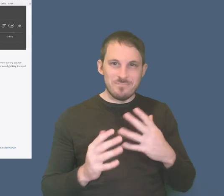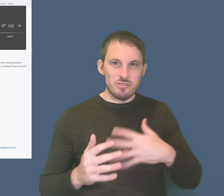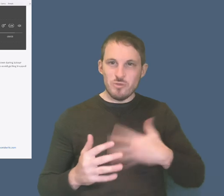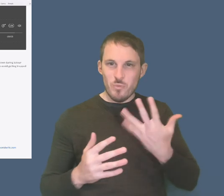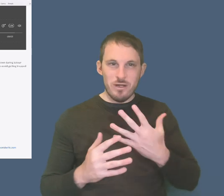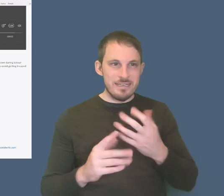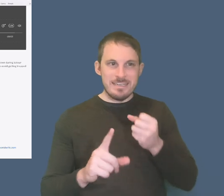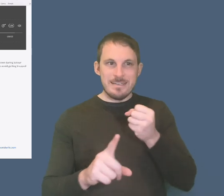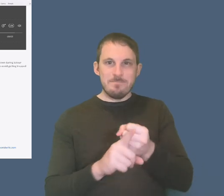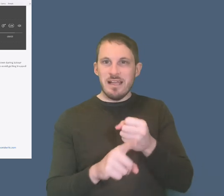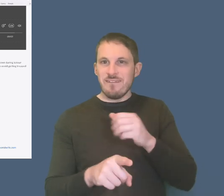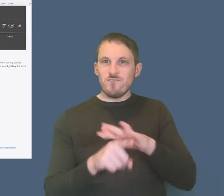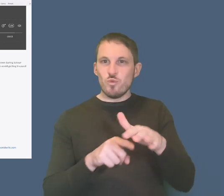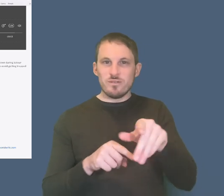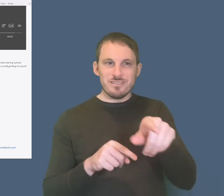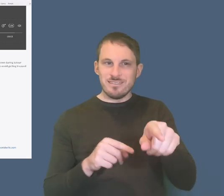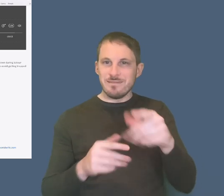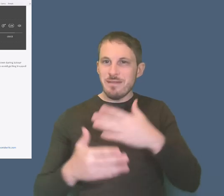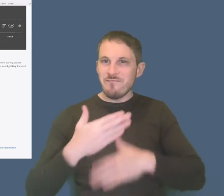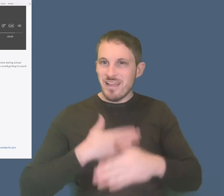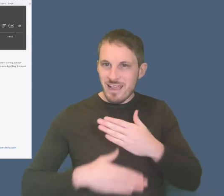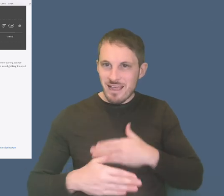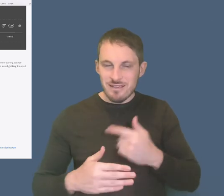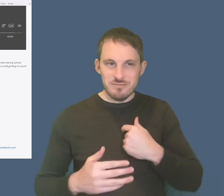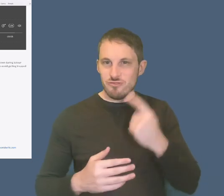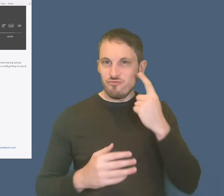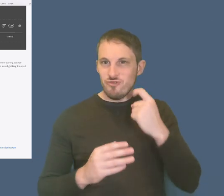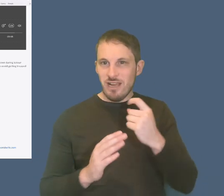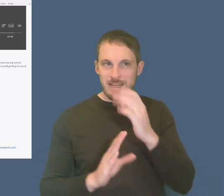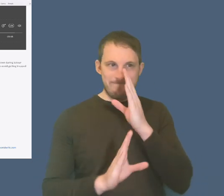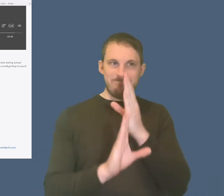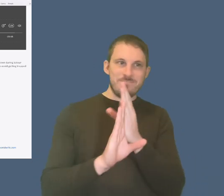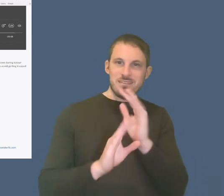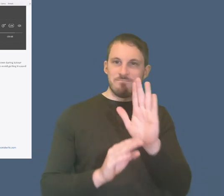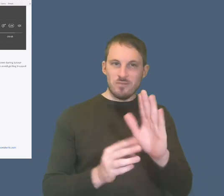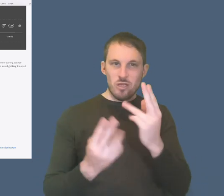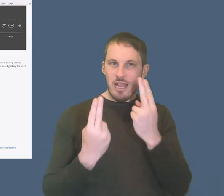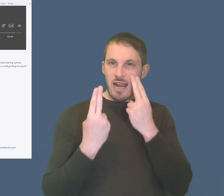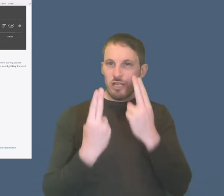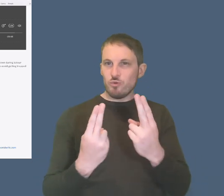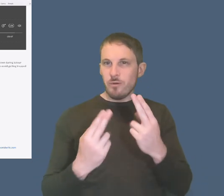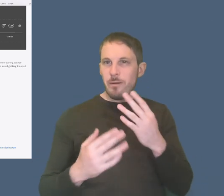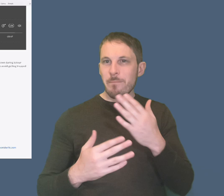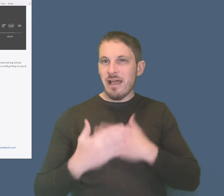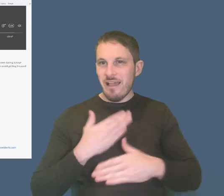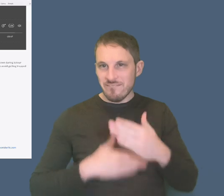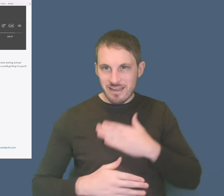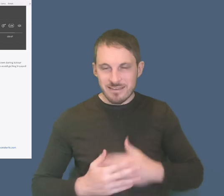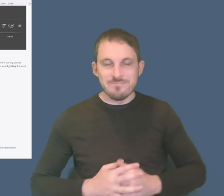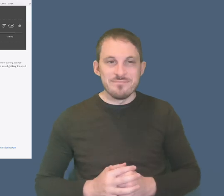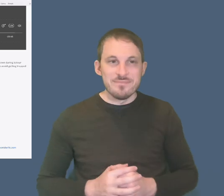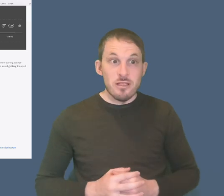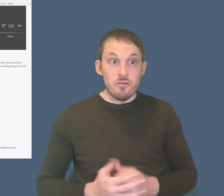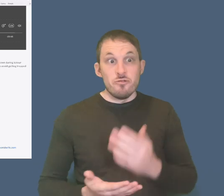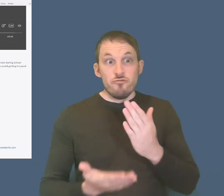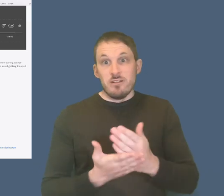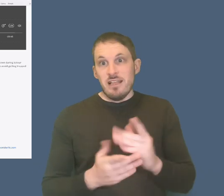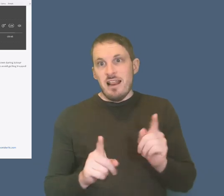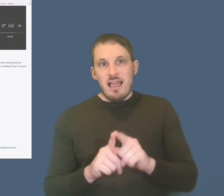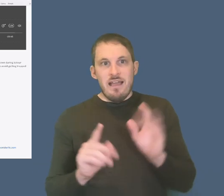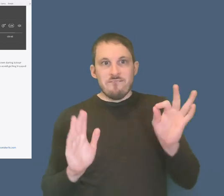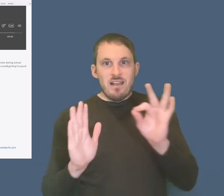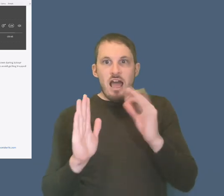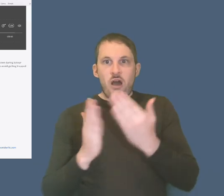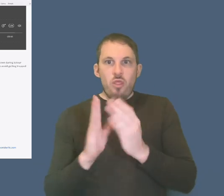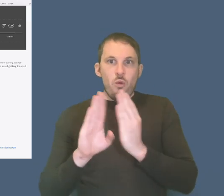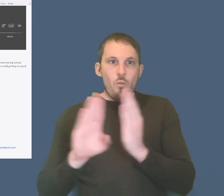because I was supposed to be observing what her natural behavior would be. So it was a real fly on the wall experience, and I'll tell you what we discovered